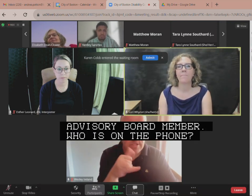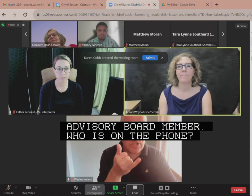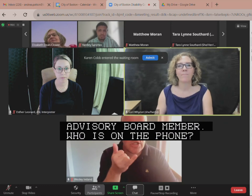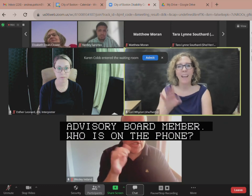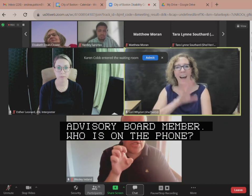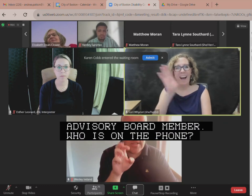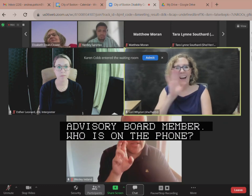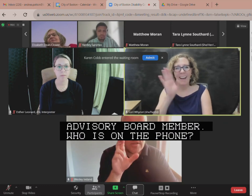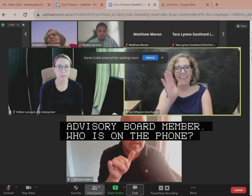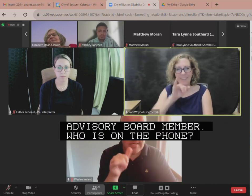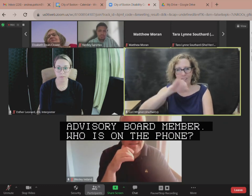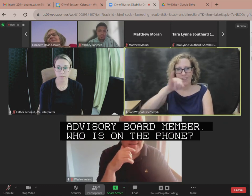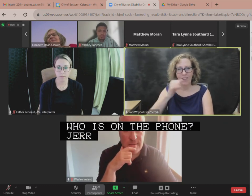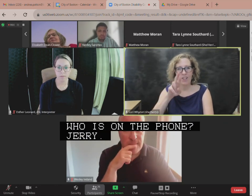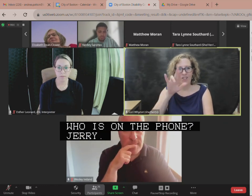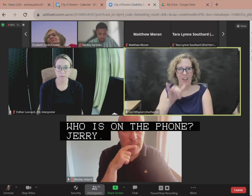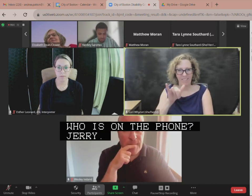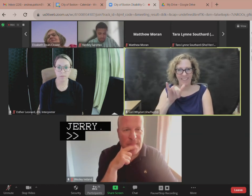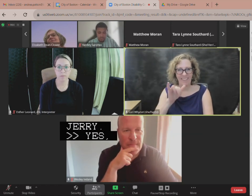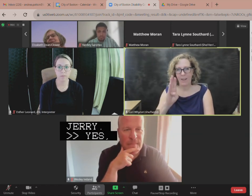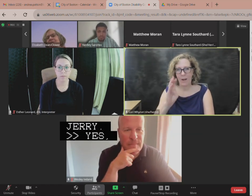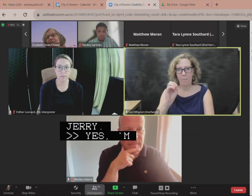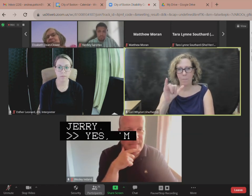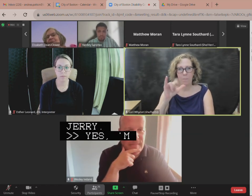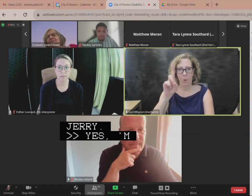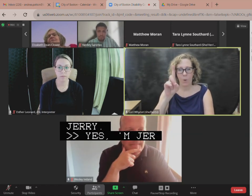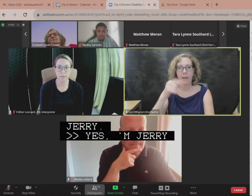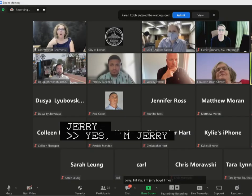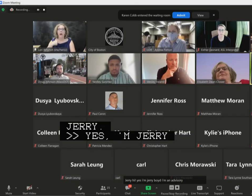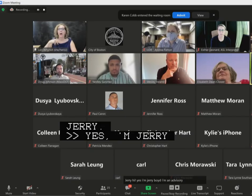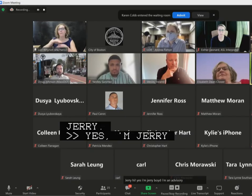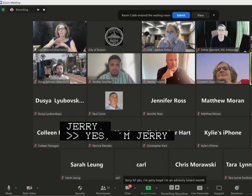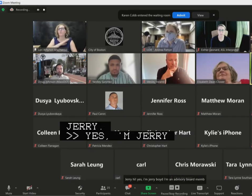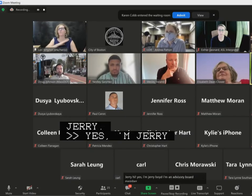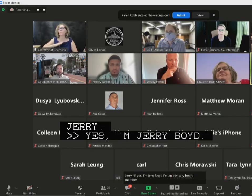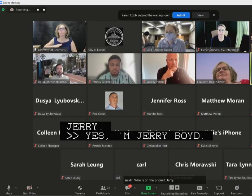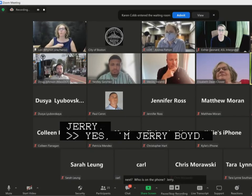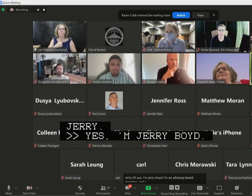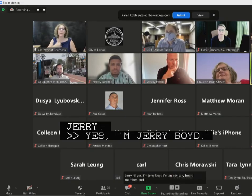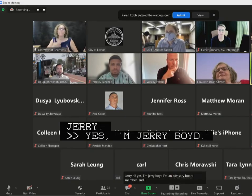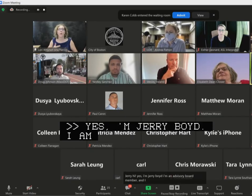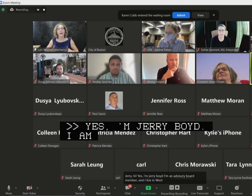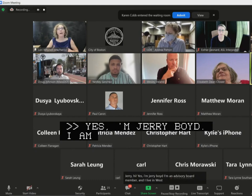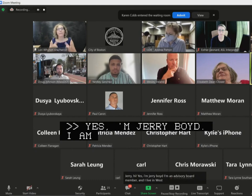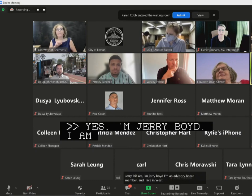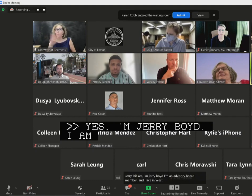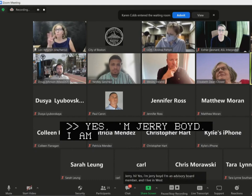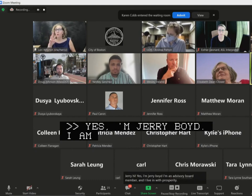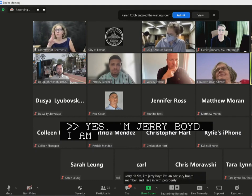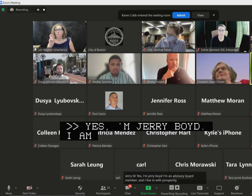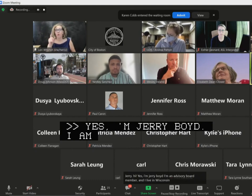Hi, yes, I'm Jerry Boyd. I'm an advisory board member and I live in West Rockford.